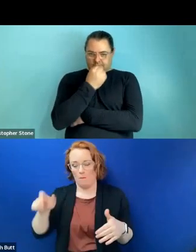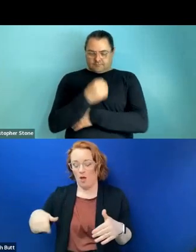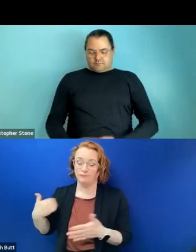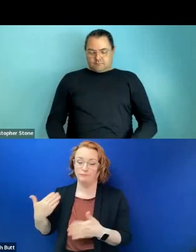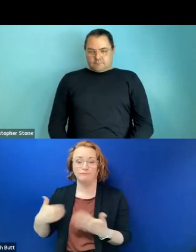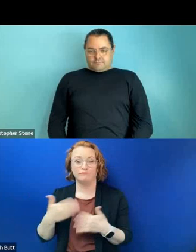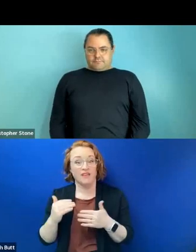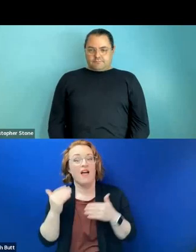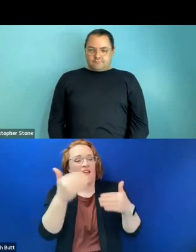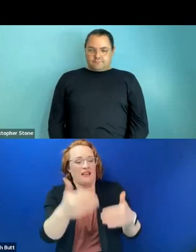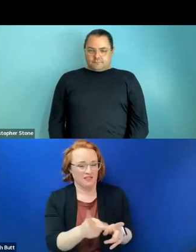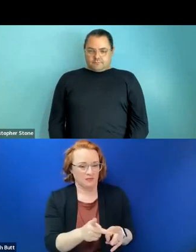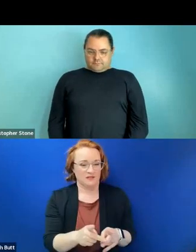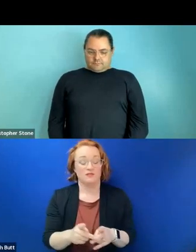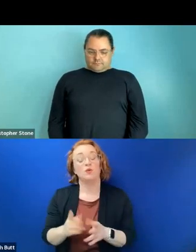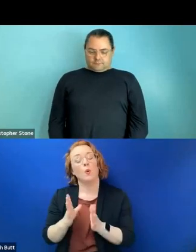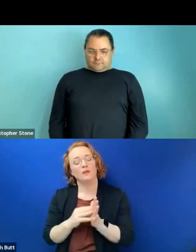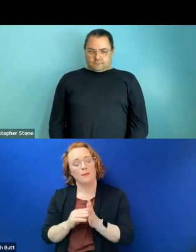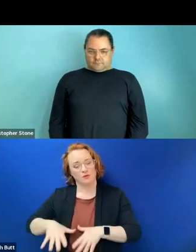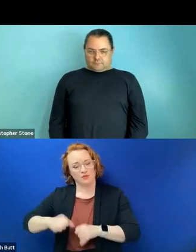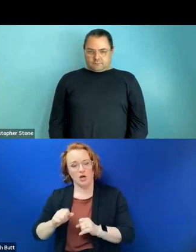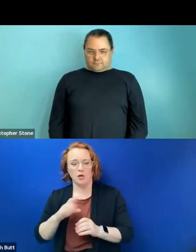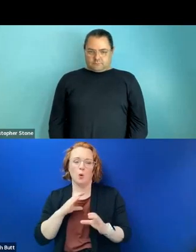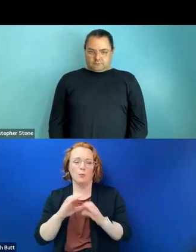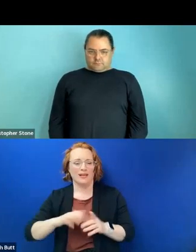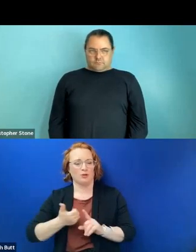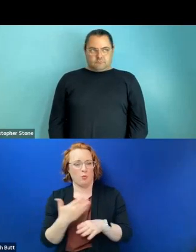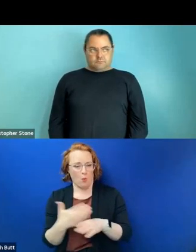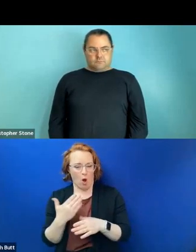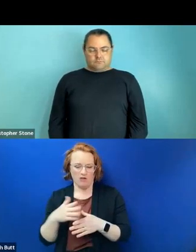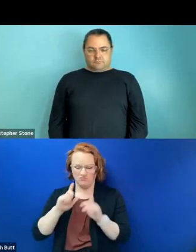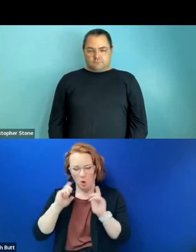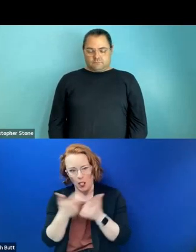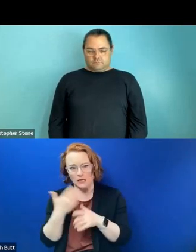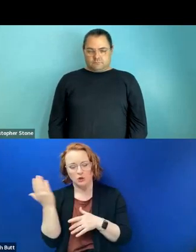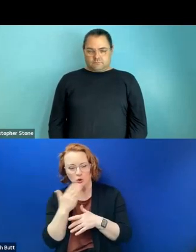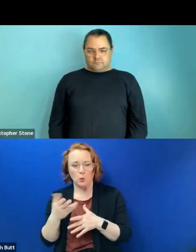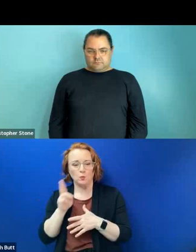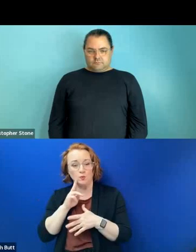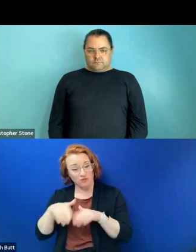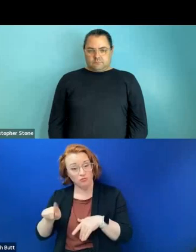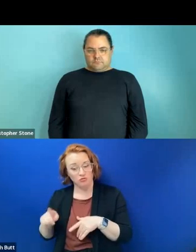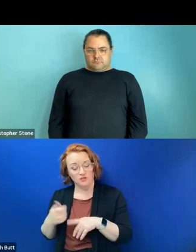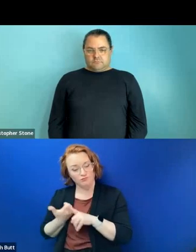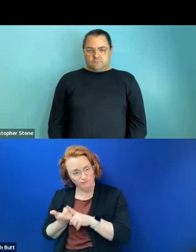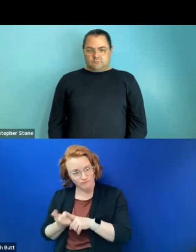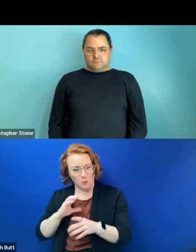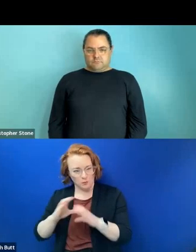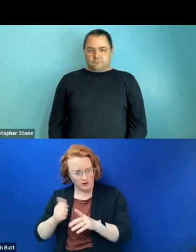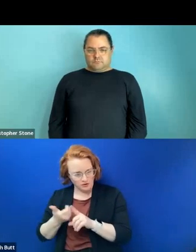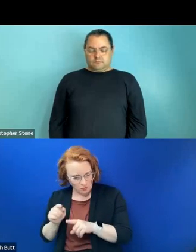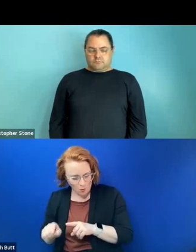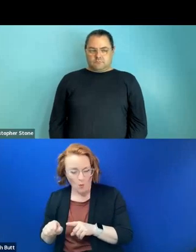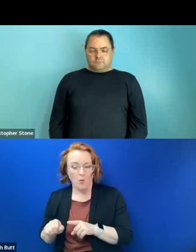People will become communication support workers, so they work in colleges or schools, maybe work with deaf children often.